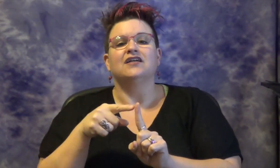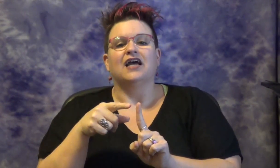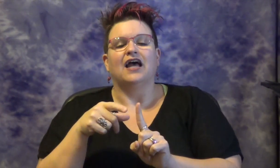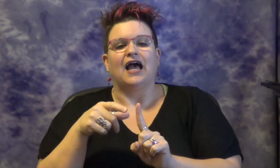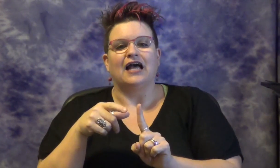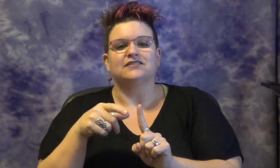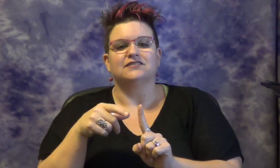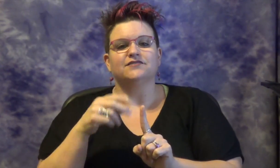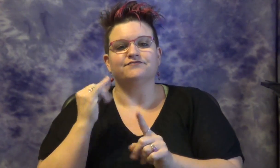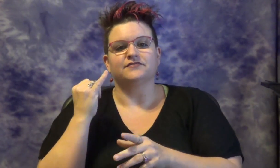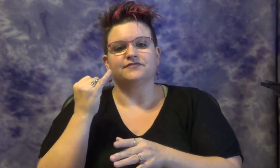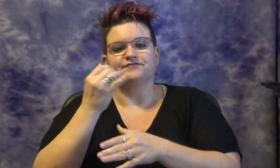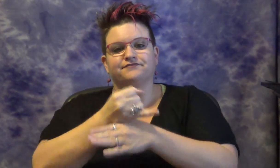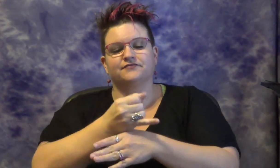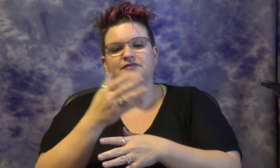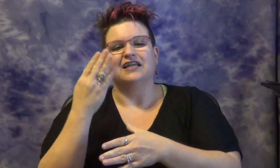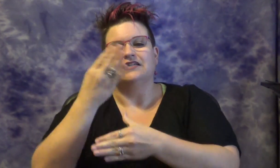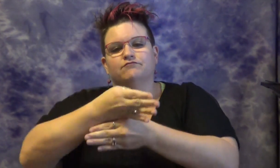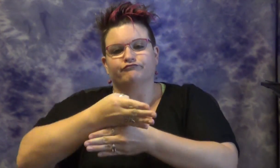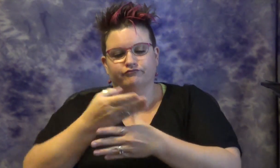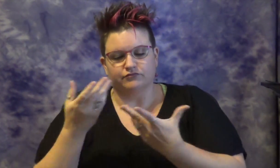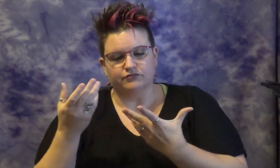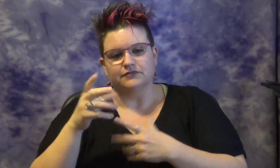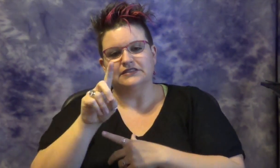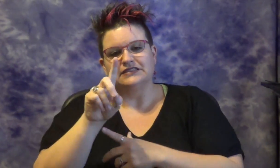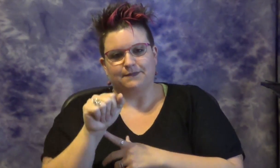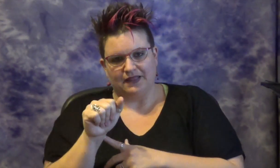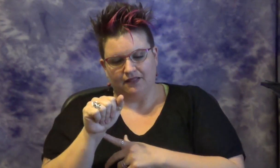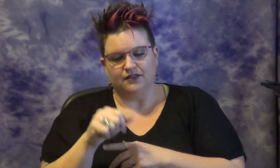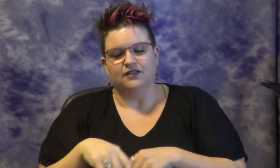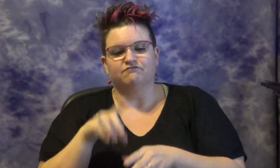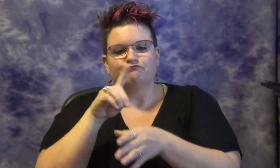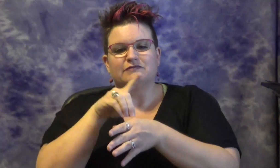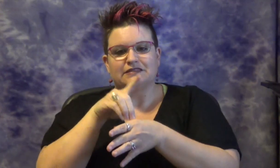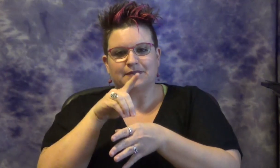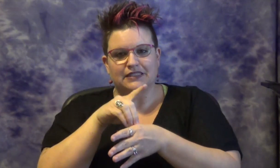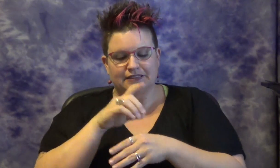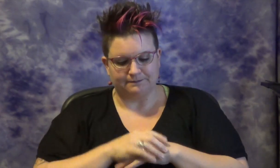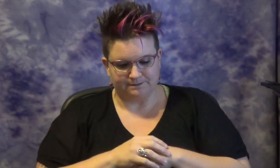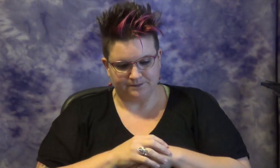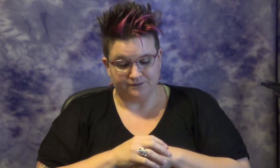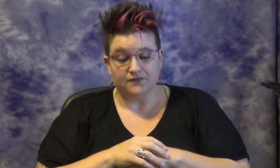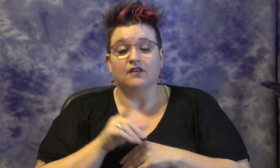hearing view, they look at deafness as an impairment or a disability.